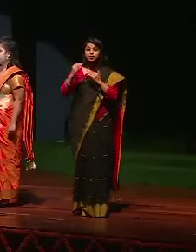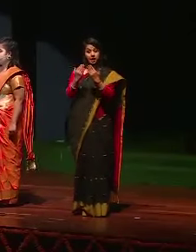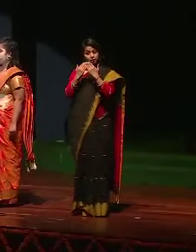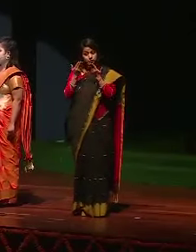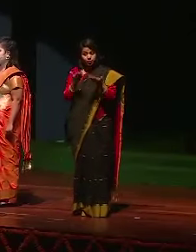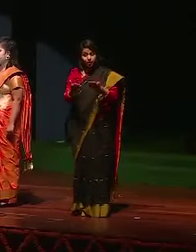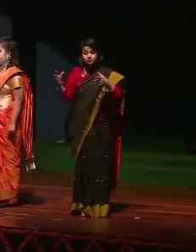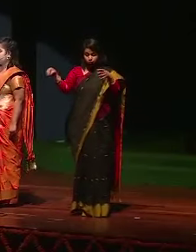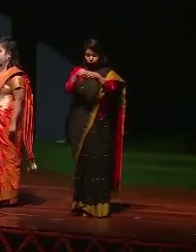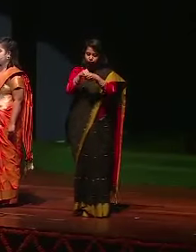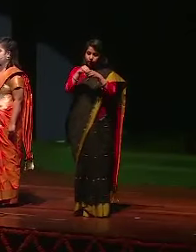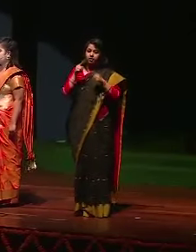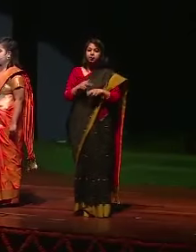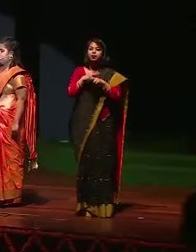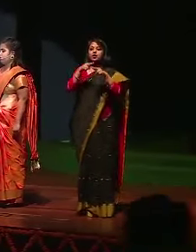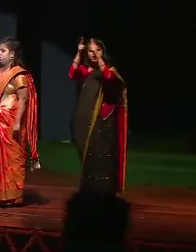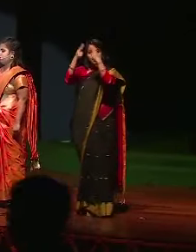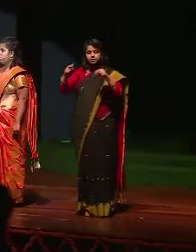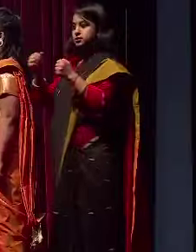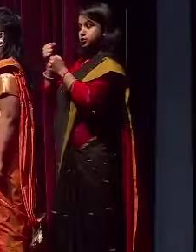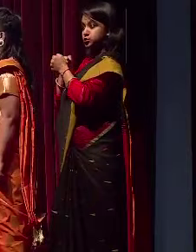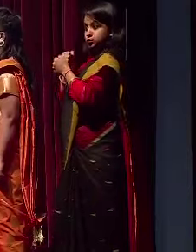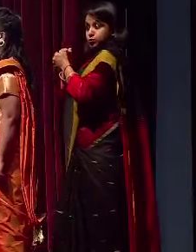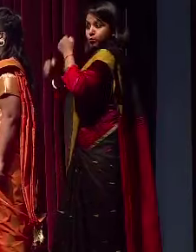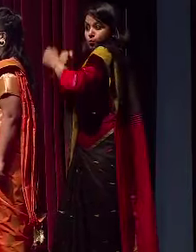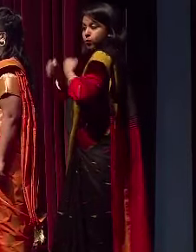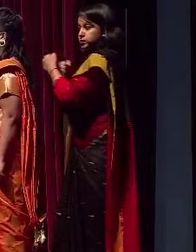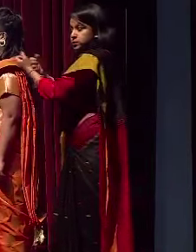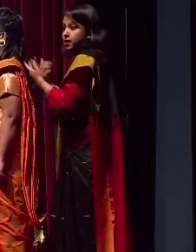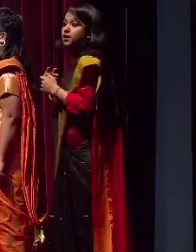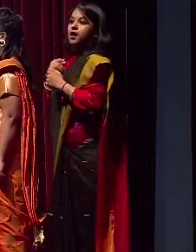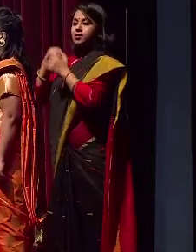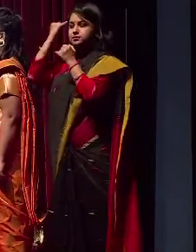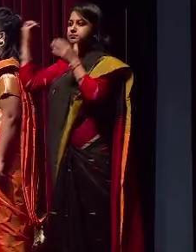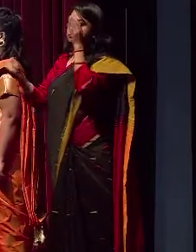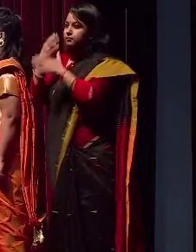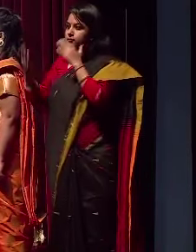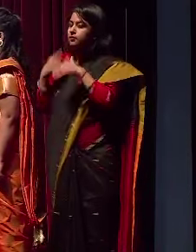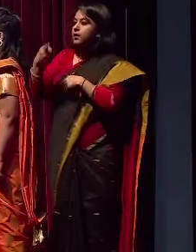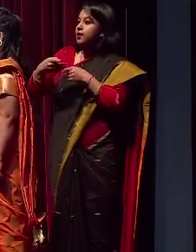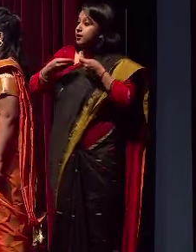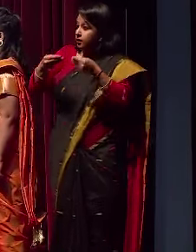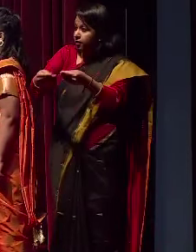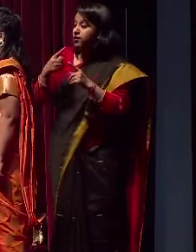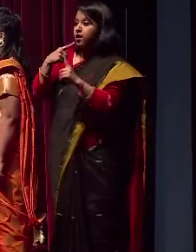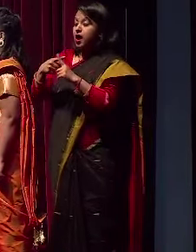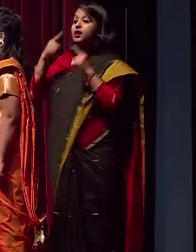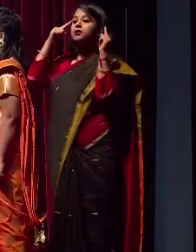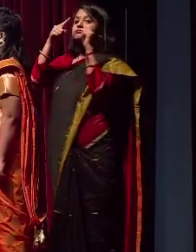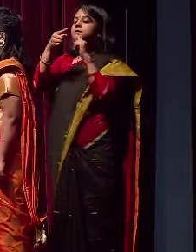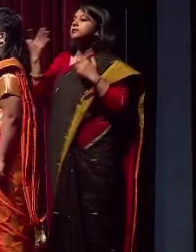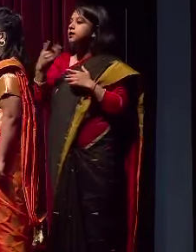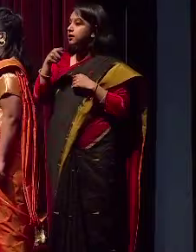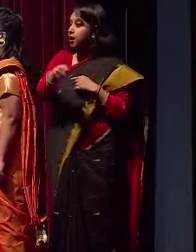education, participation in international sports events, creative and performing arts, and aims at ensuring their